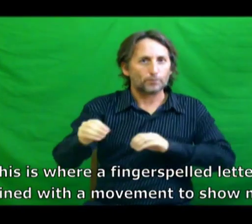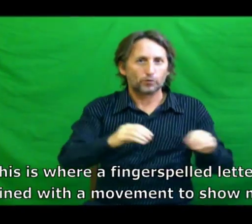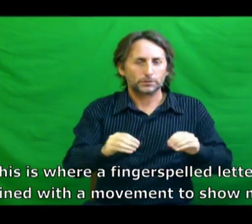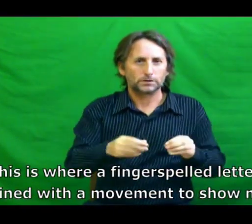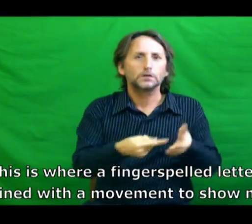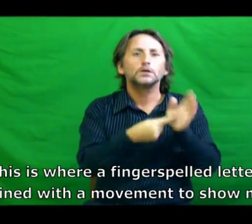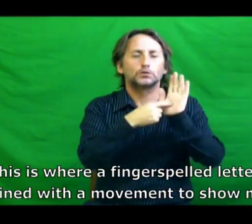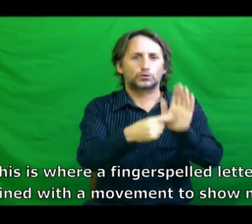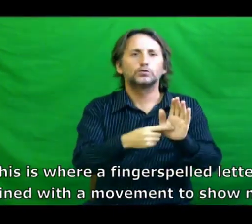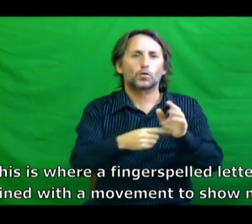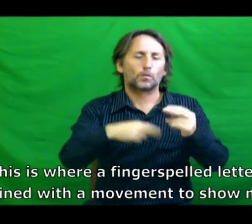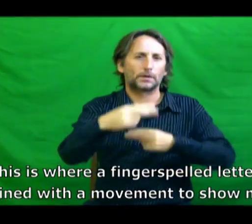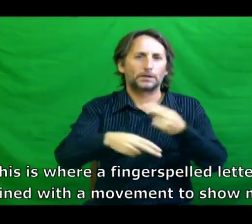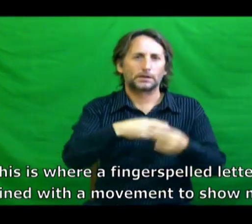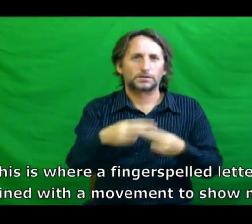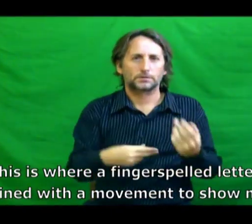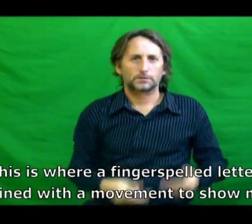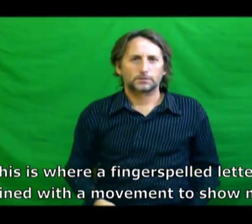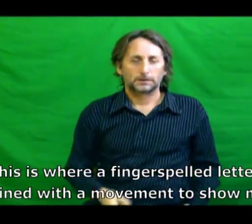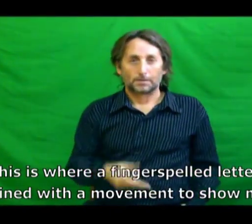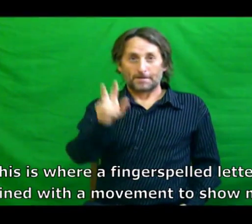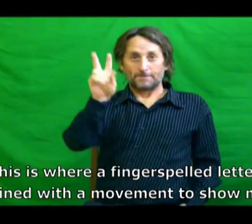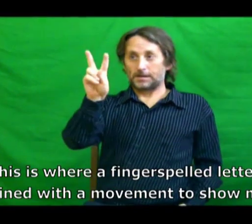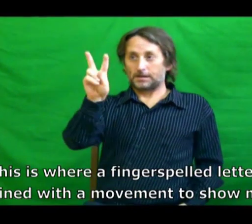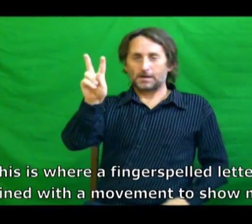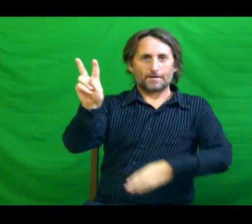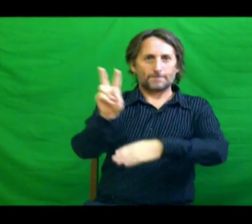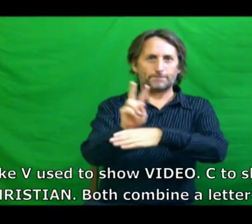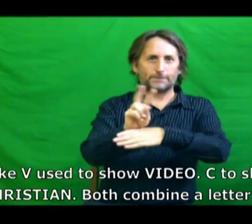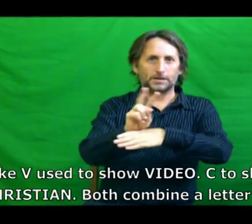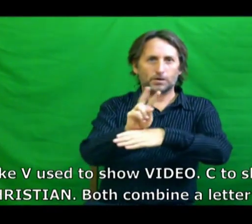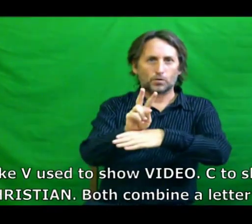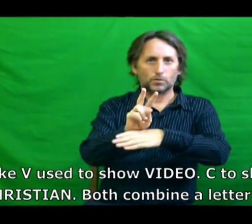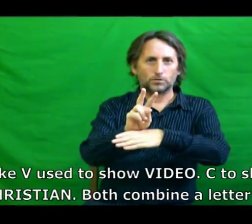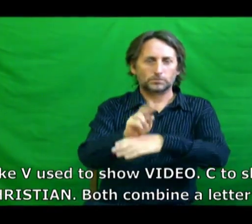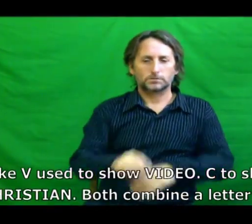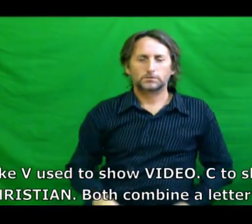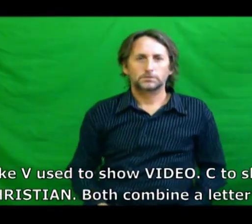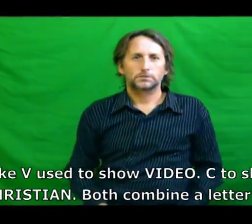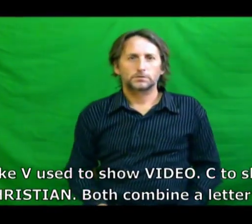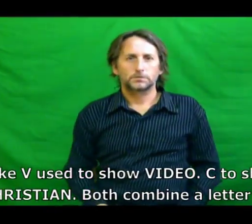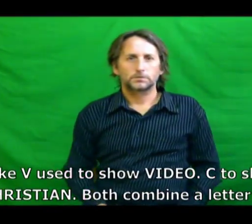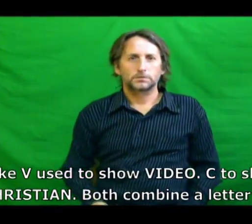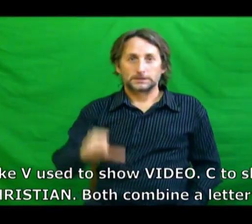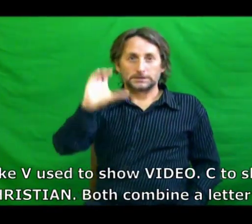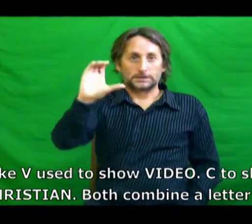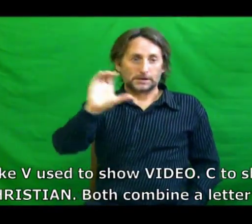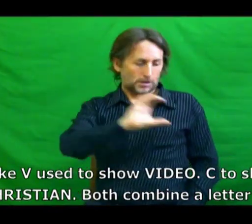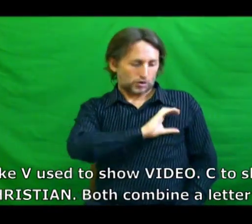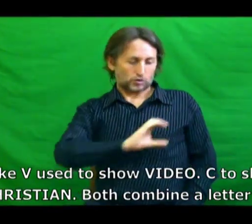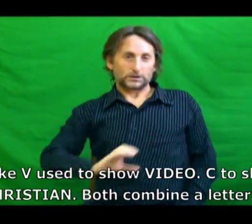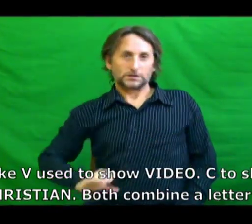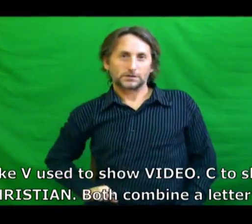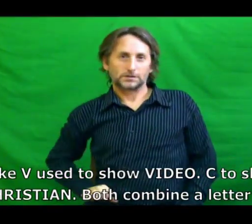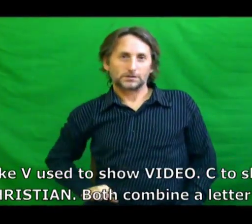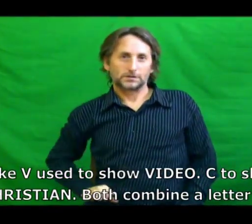where a fingerspelled letter is combined with a movement to show meaning, like V used to show video, C to